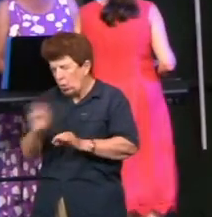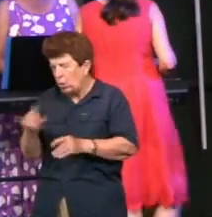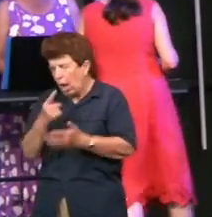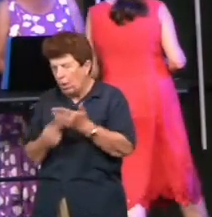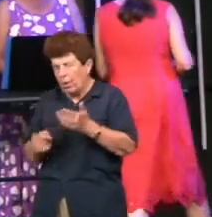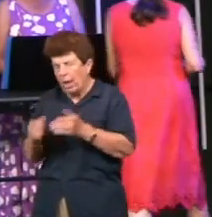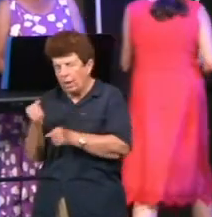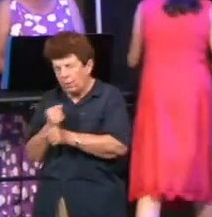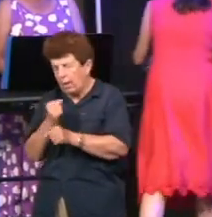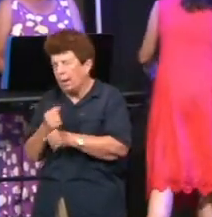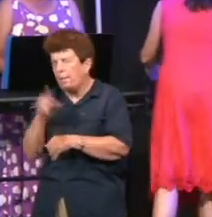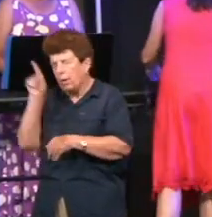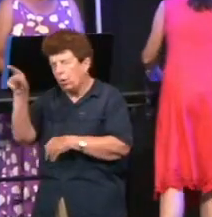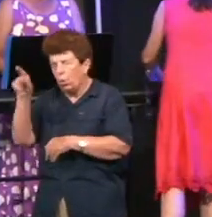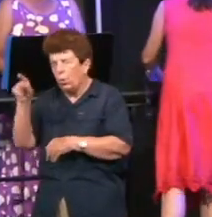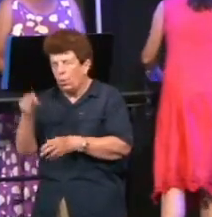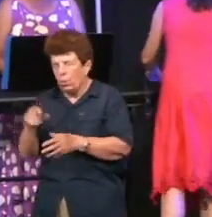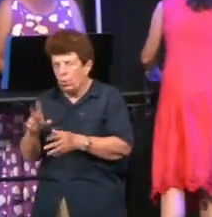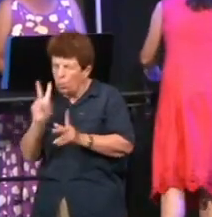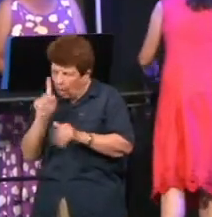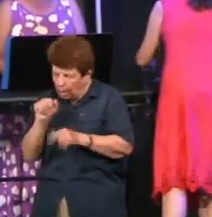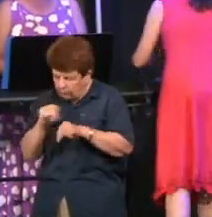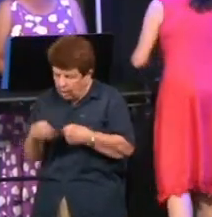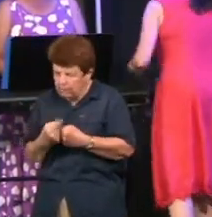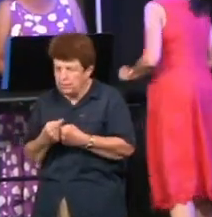creator, but also our sustainer.